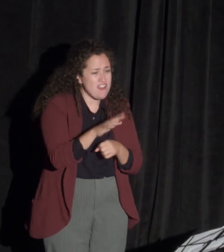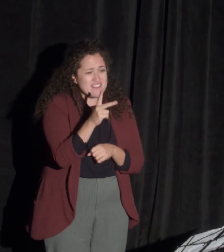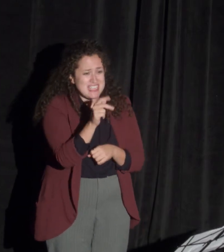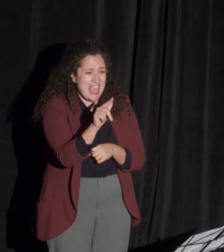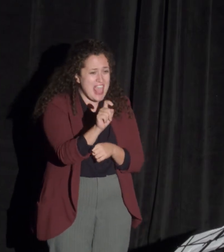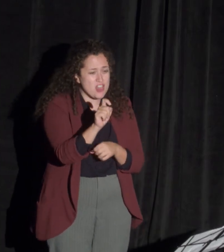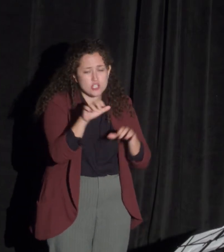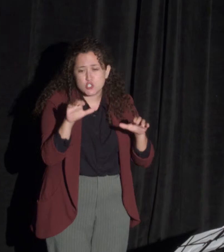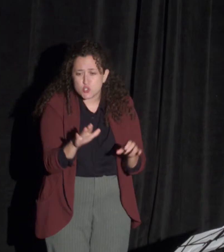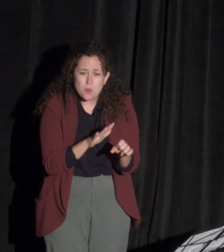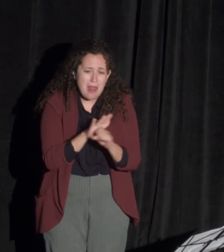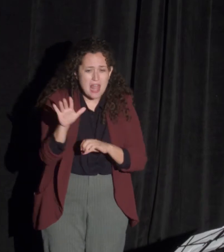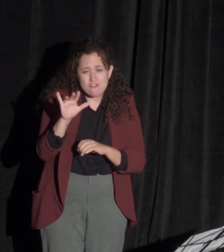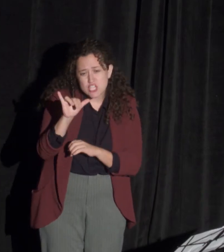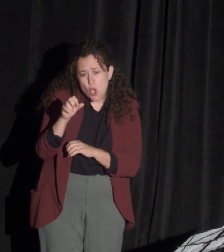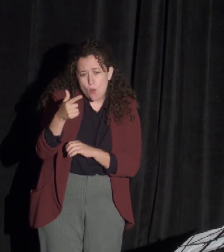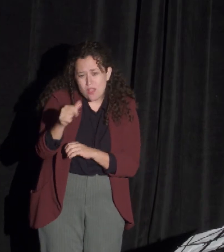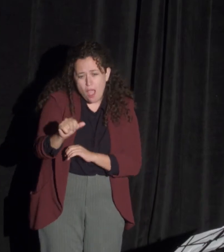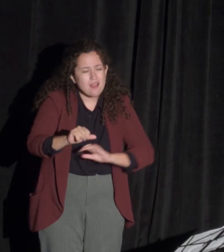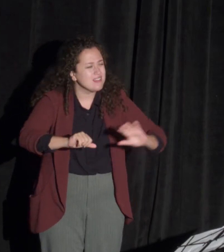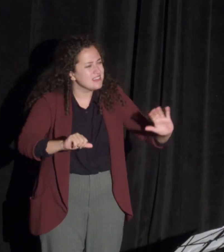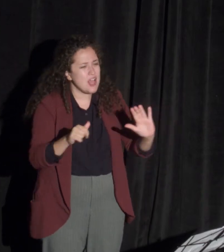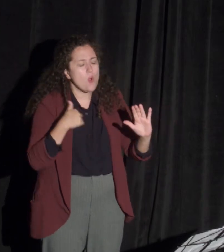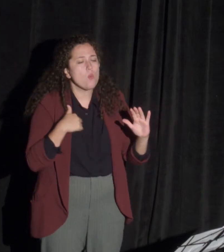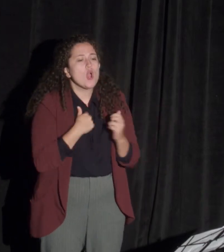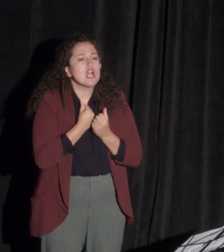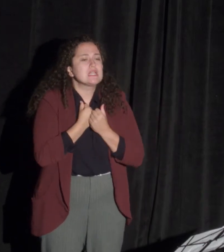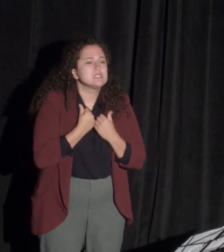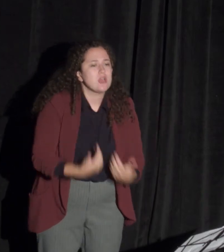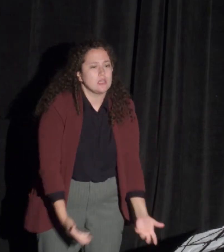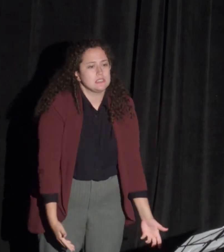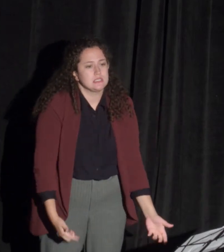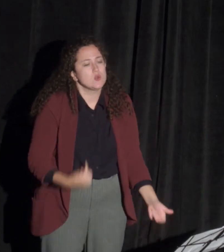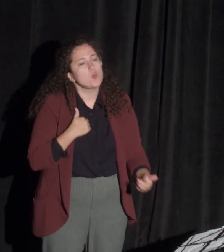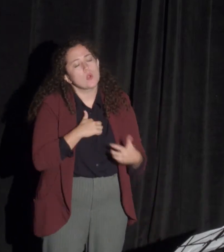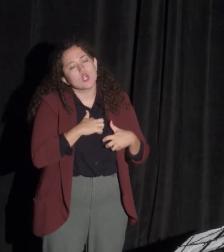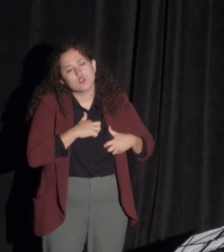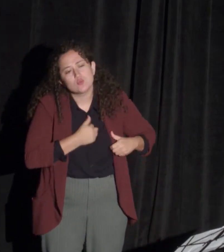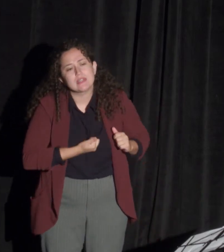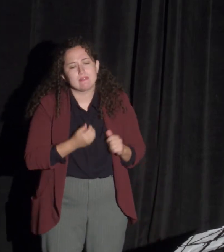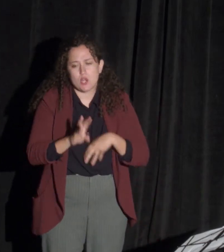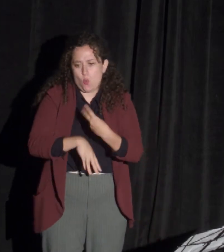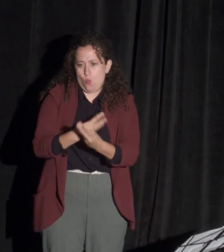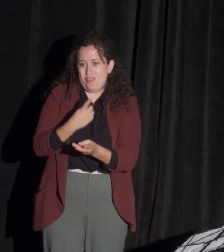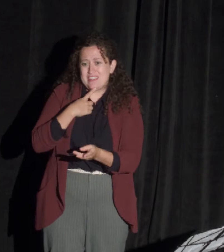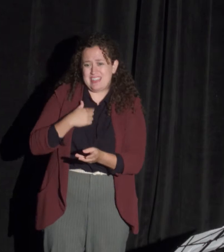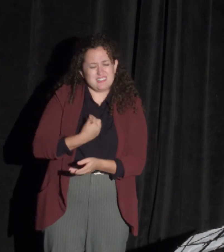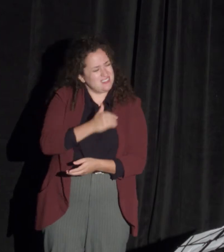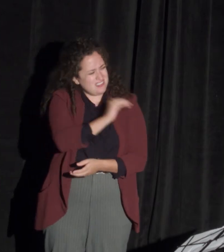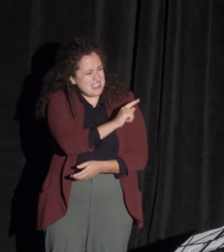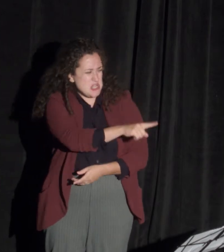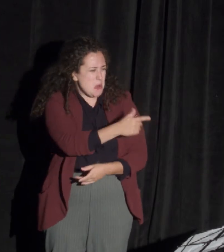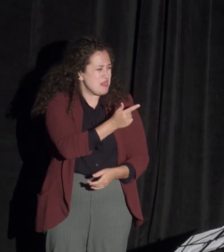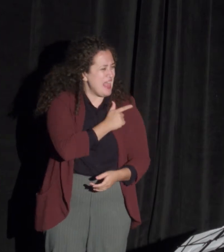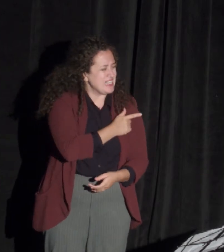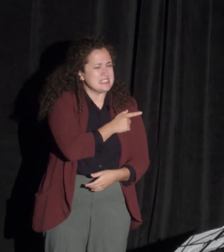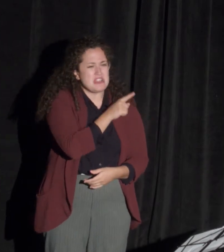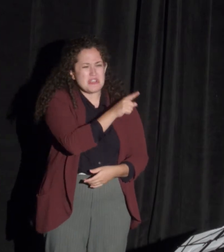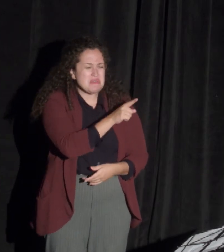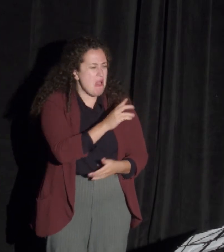we are is exhausted and grieving in a world that tells us it is lazy and entitled to take time to heal, that human